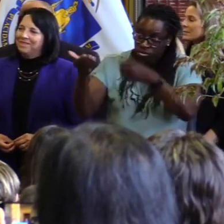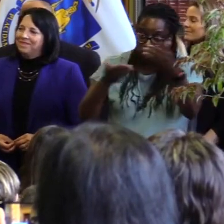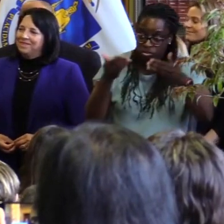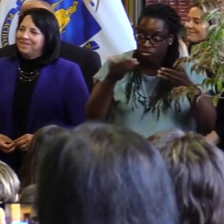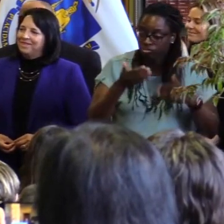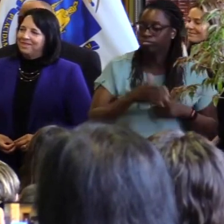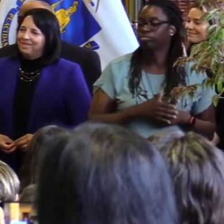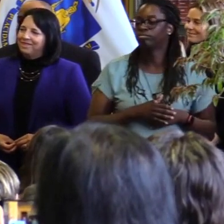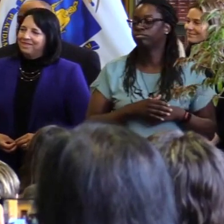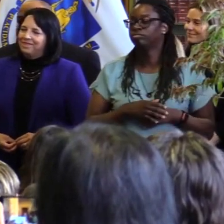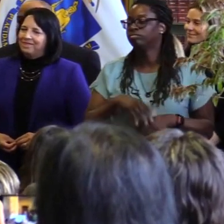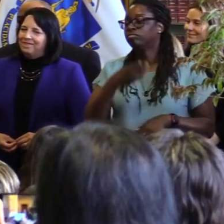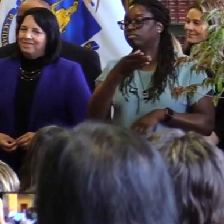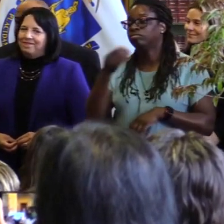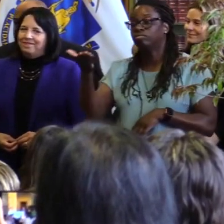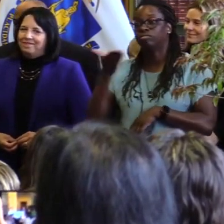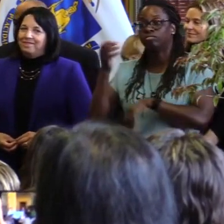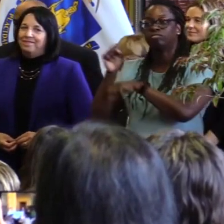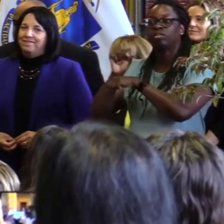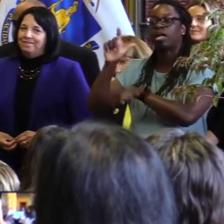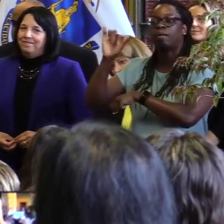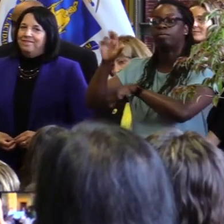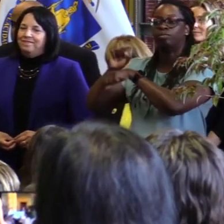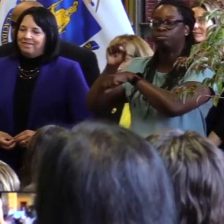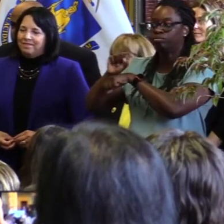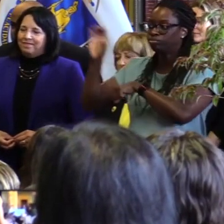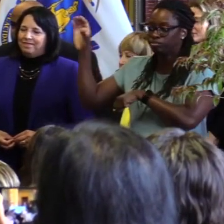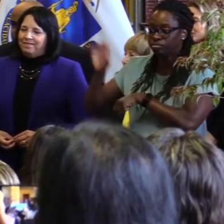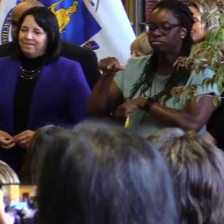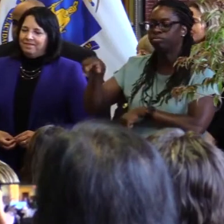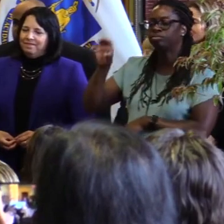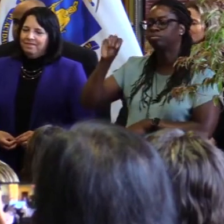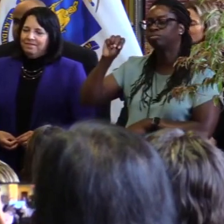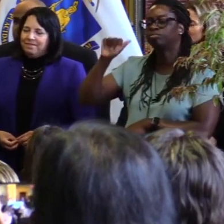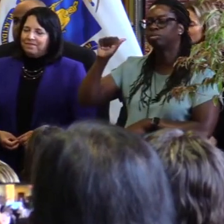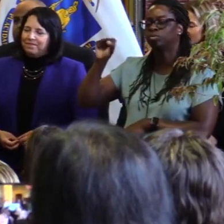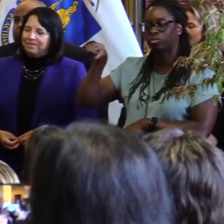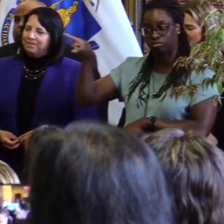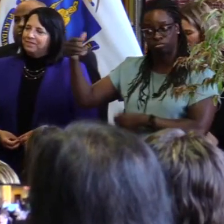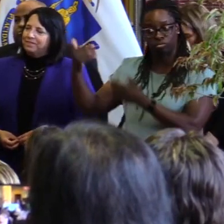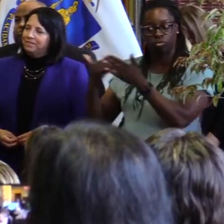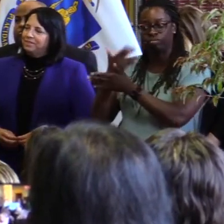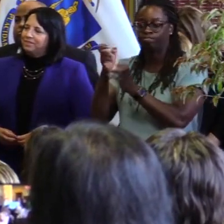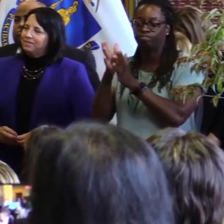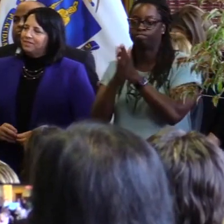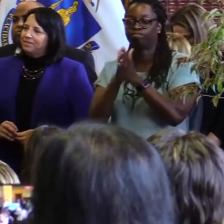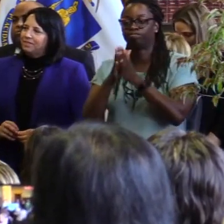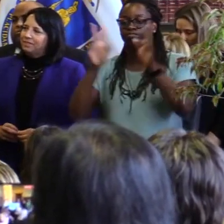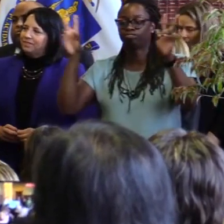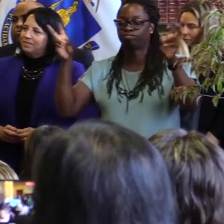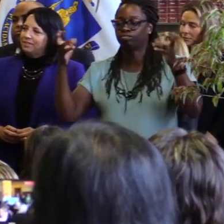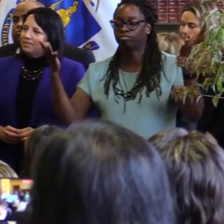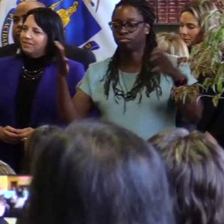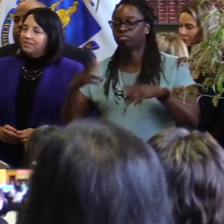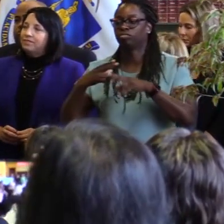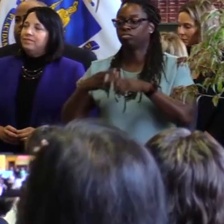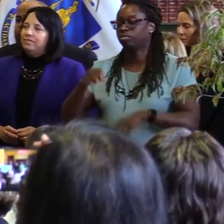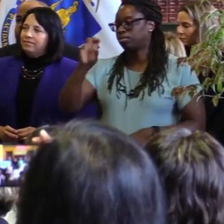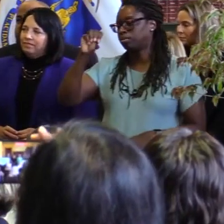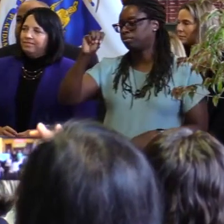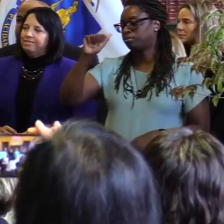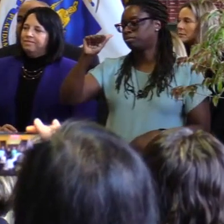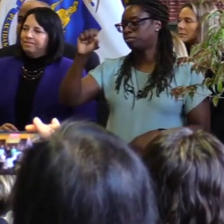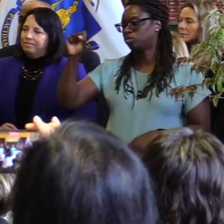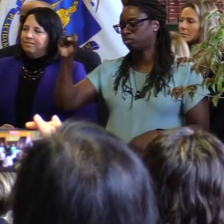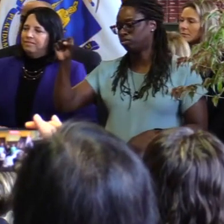work to support our new initiative, Mass Talent, which is about creating new pipelines, working with labor, community colleges, and